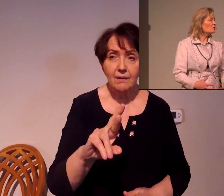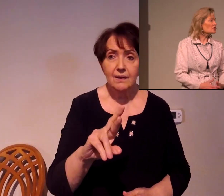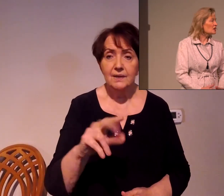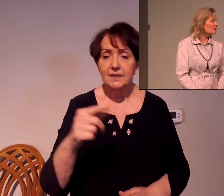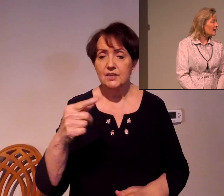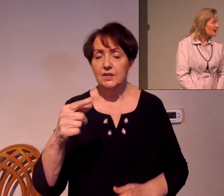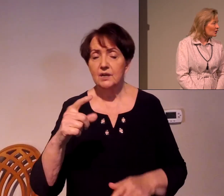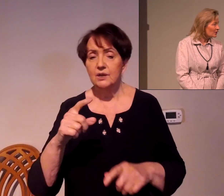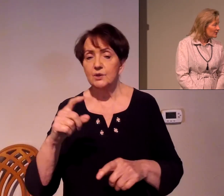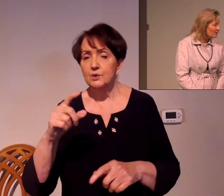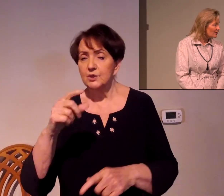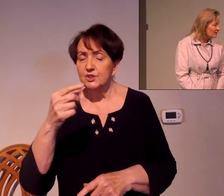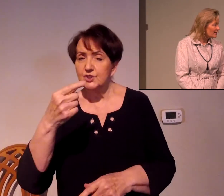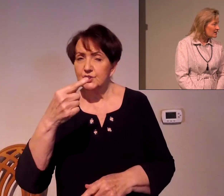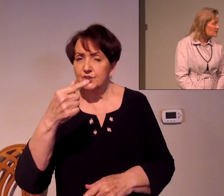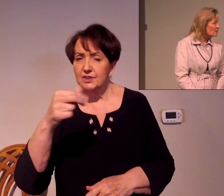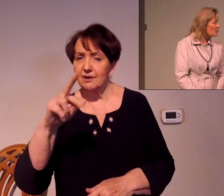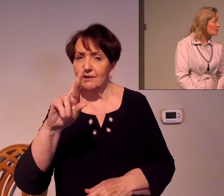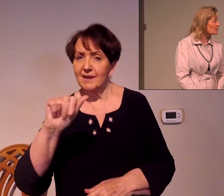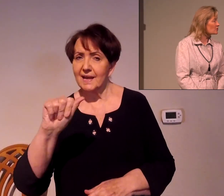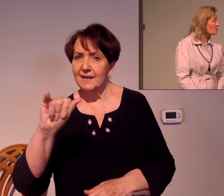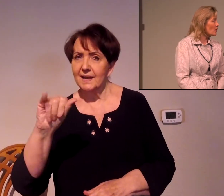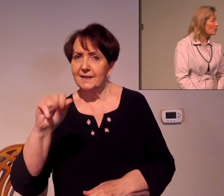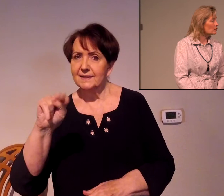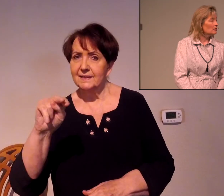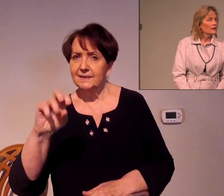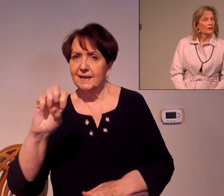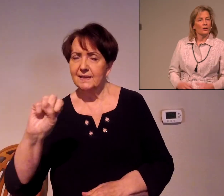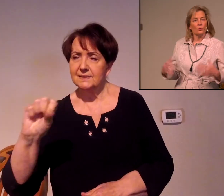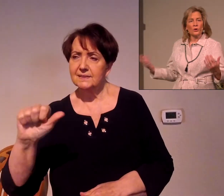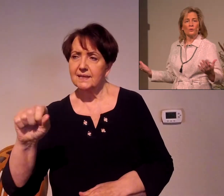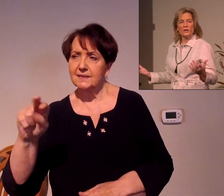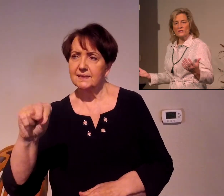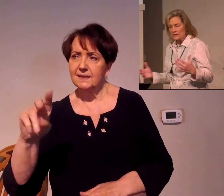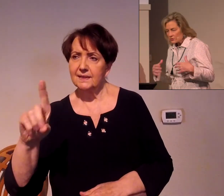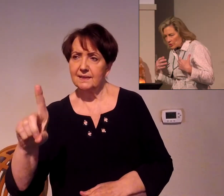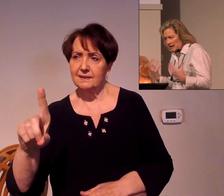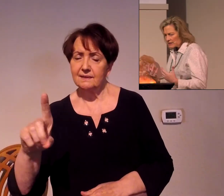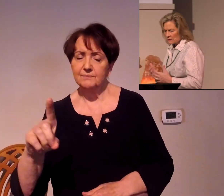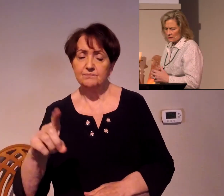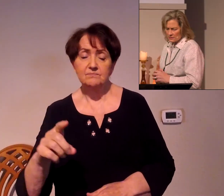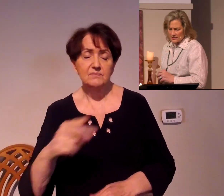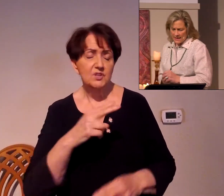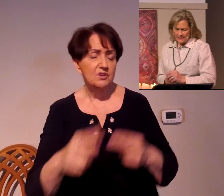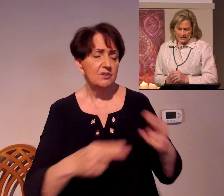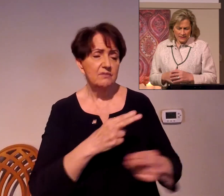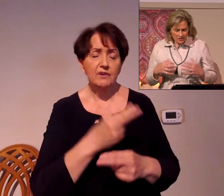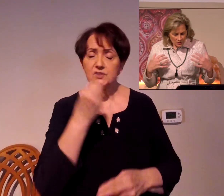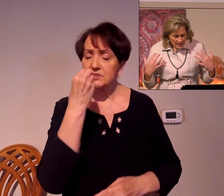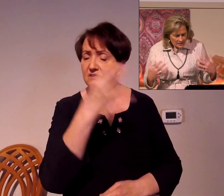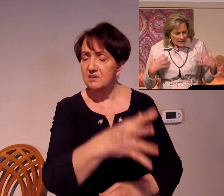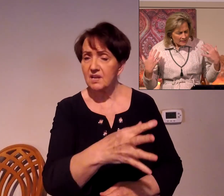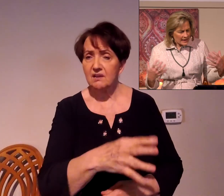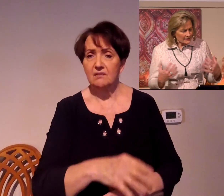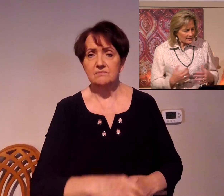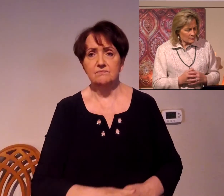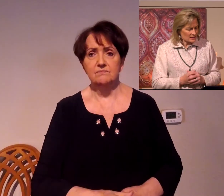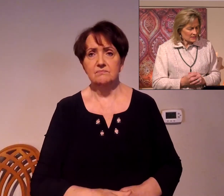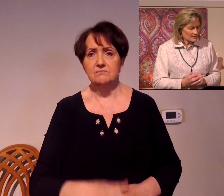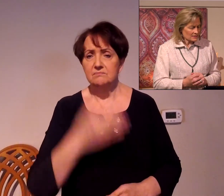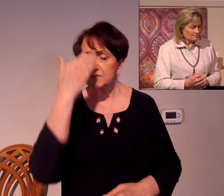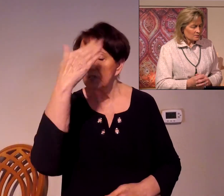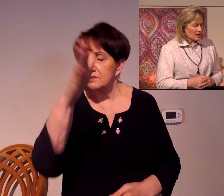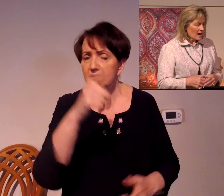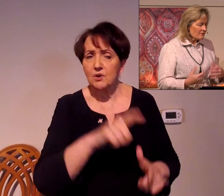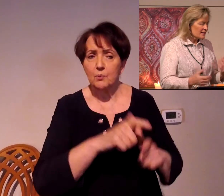The universe doesn't care. It doesn't know big or small. We're the ones that try to say this, and so that